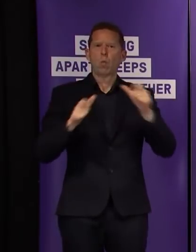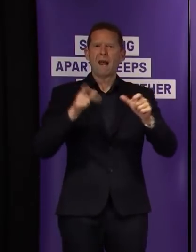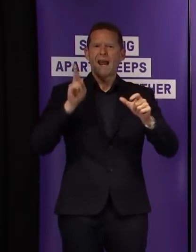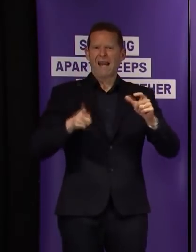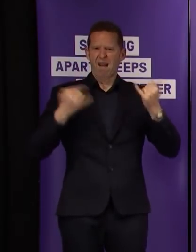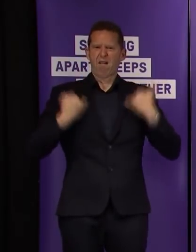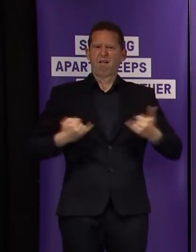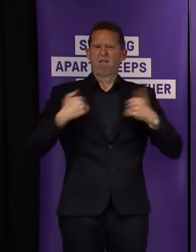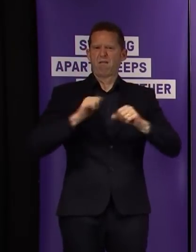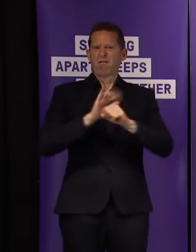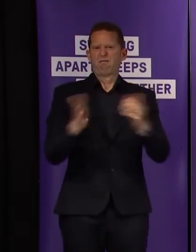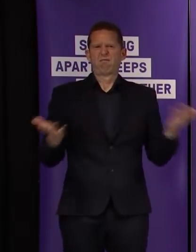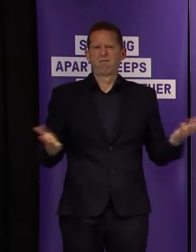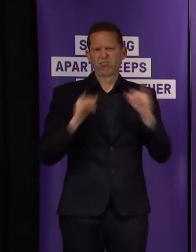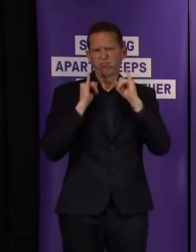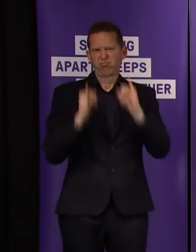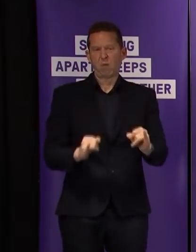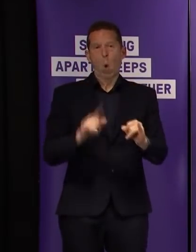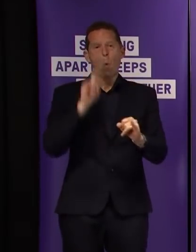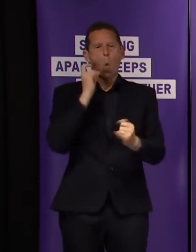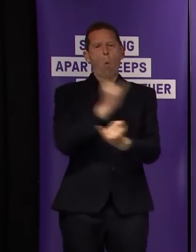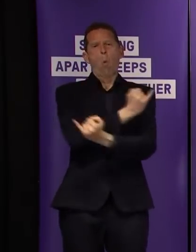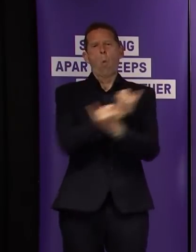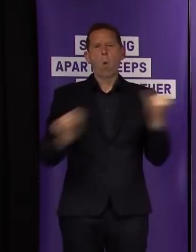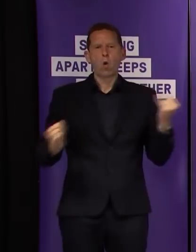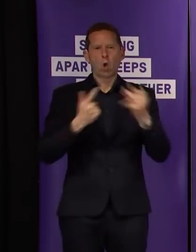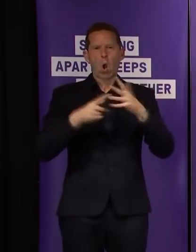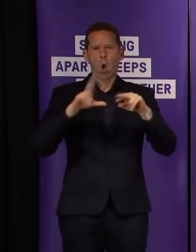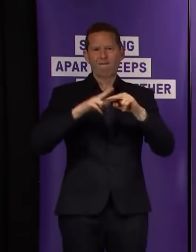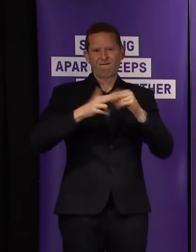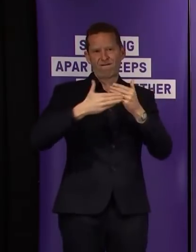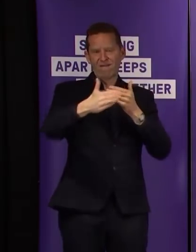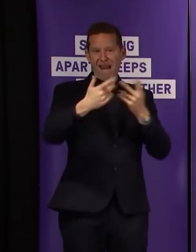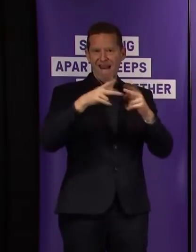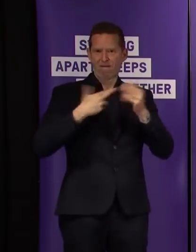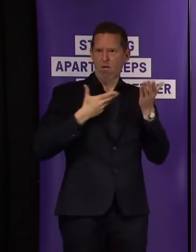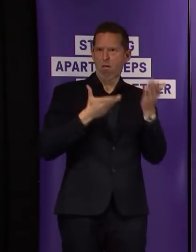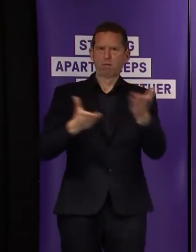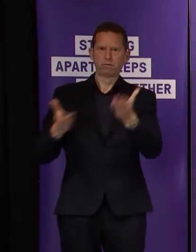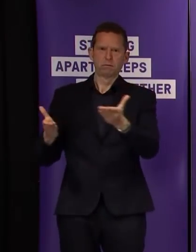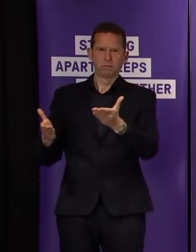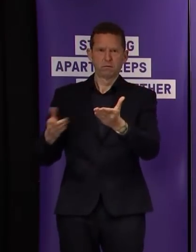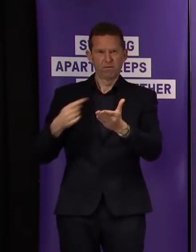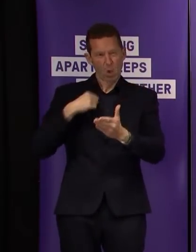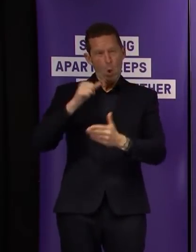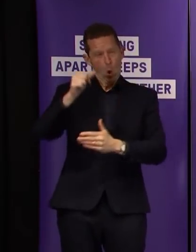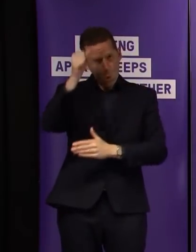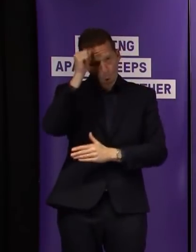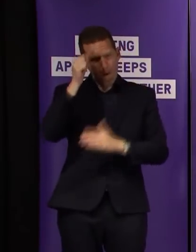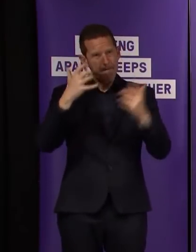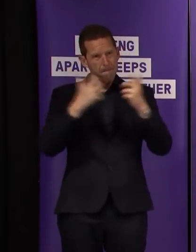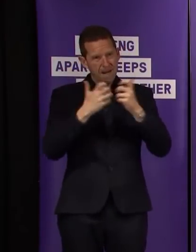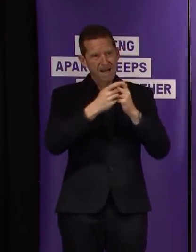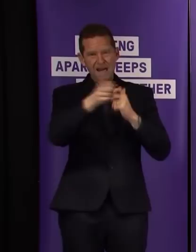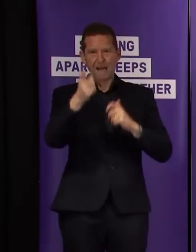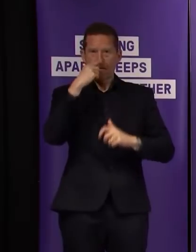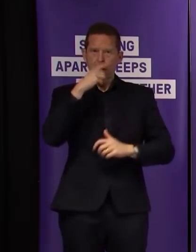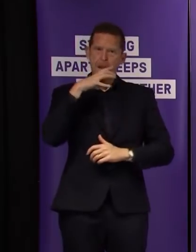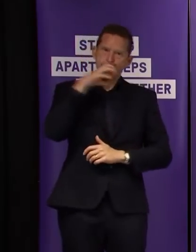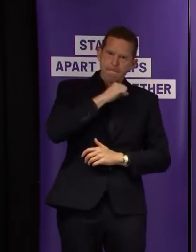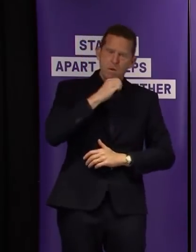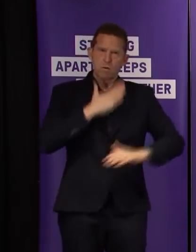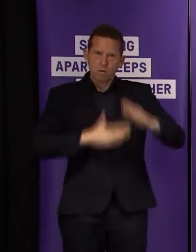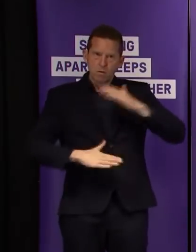and the consequences will be even greater than the difficulties that I know and I appreciate many, many Victorians are